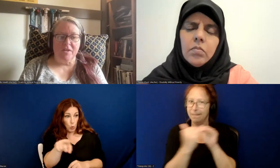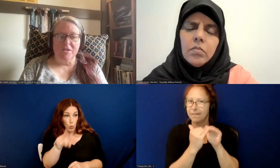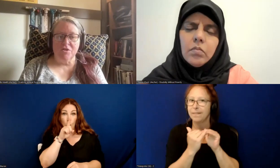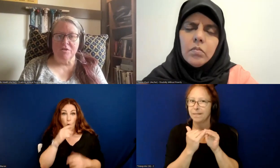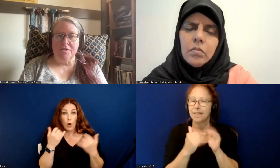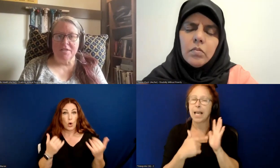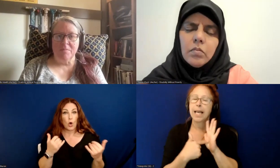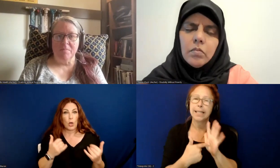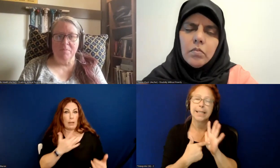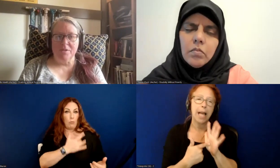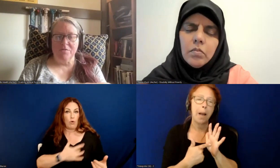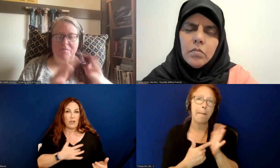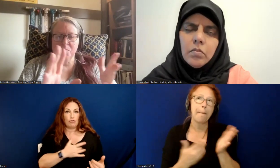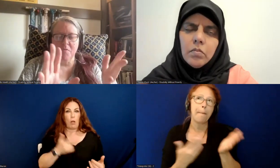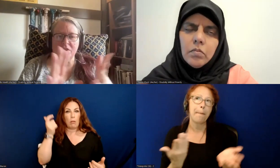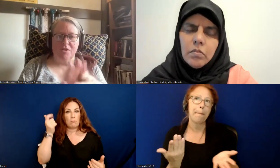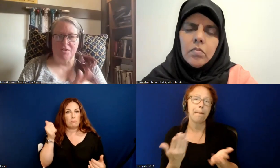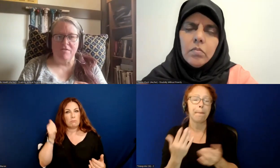a